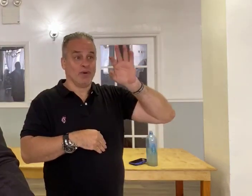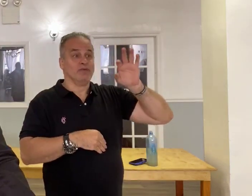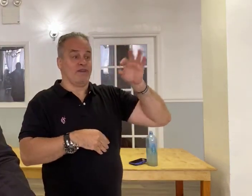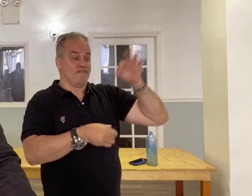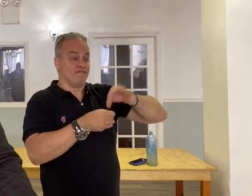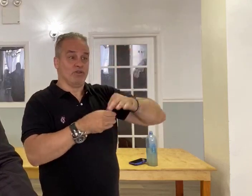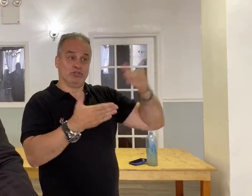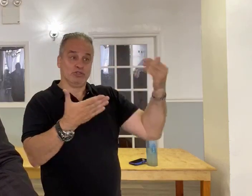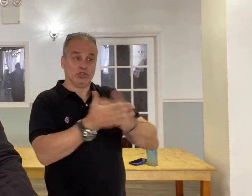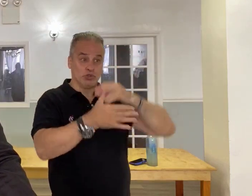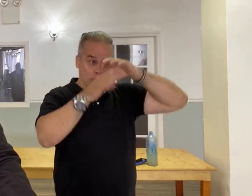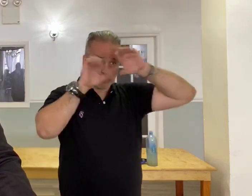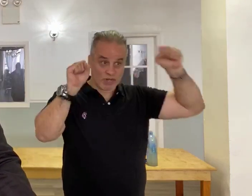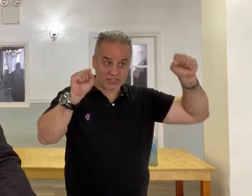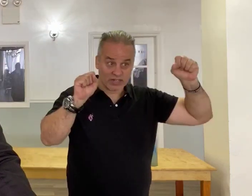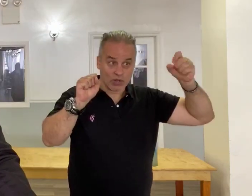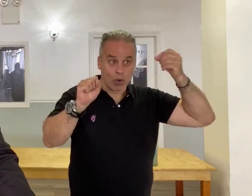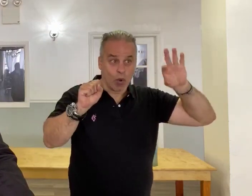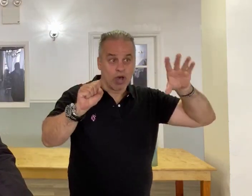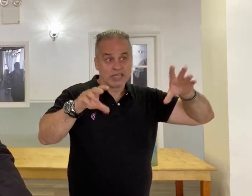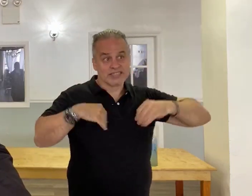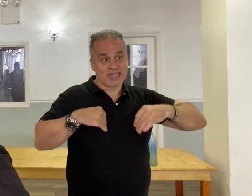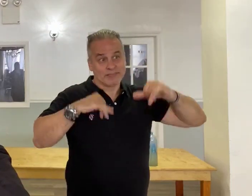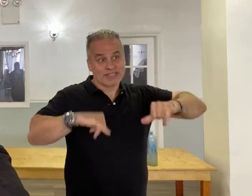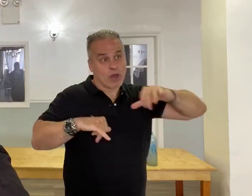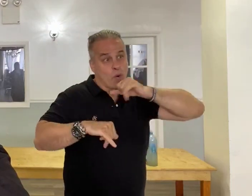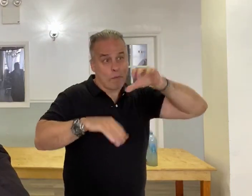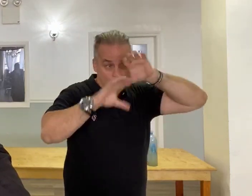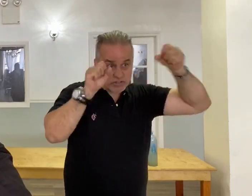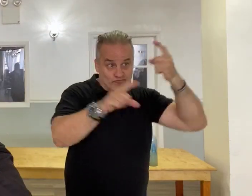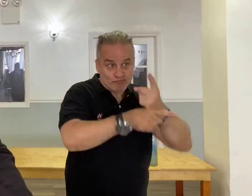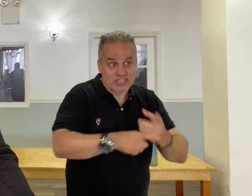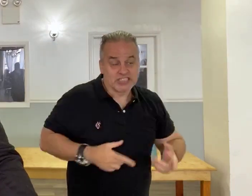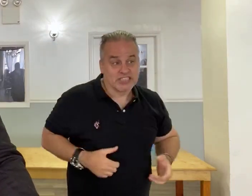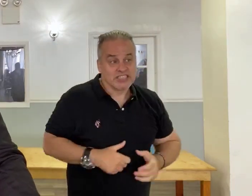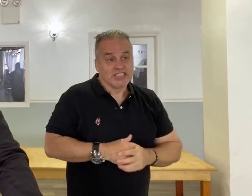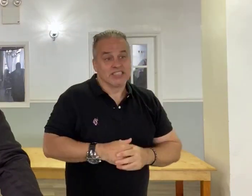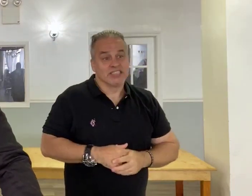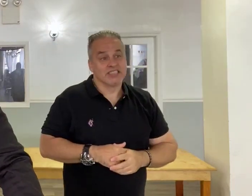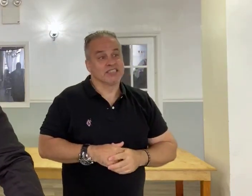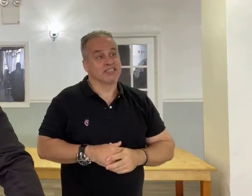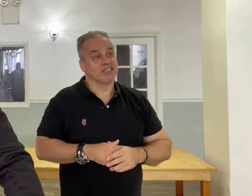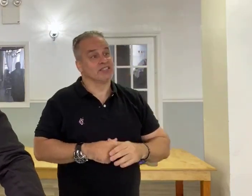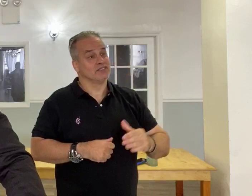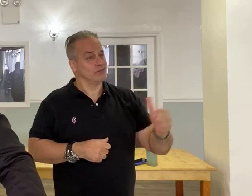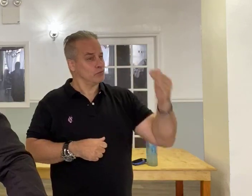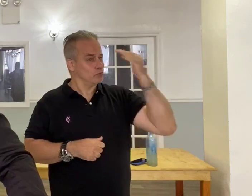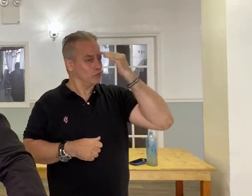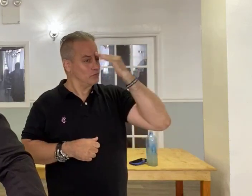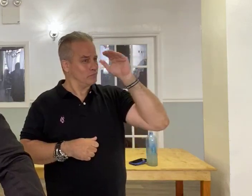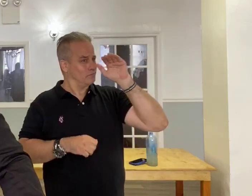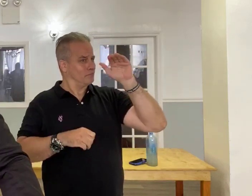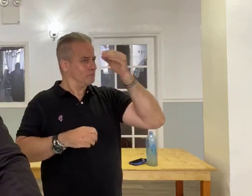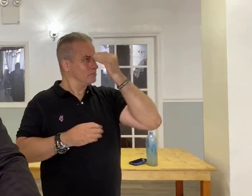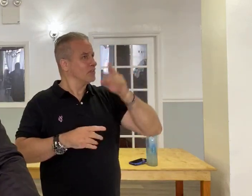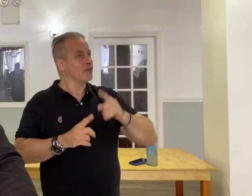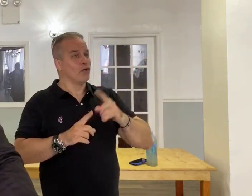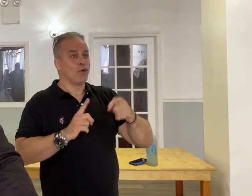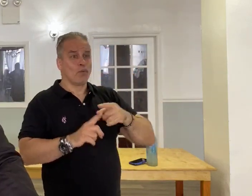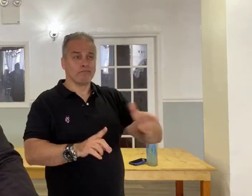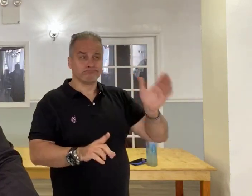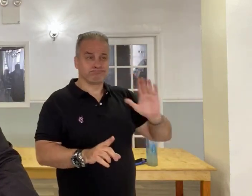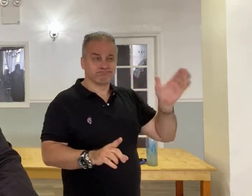just say with you this morning that when the first Republican president was elected,